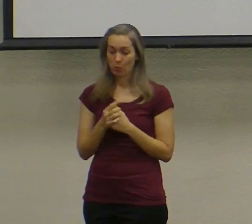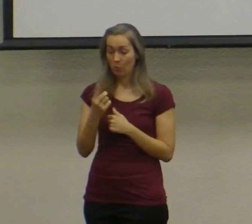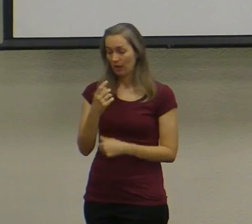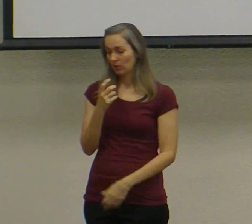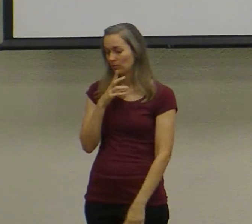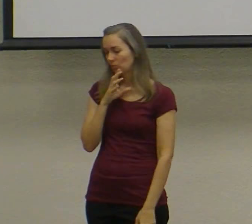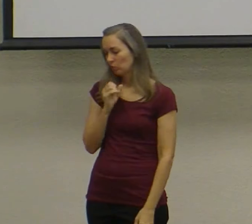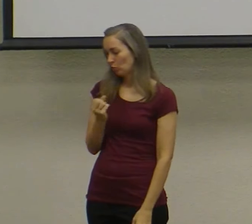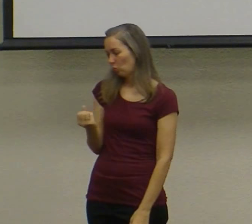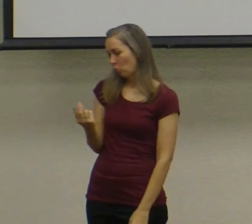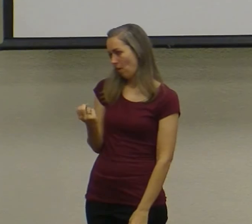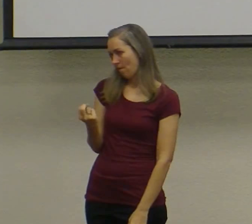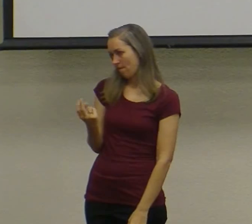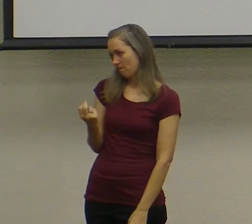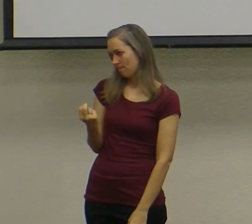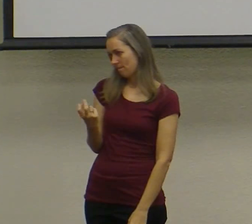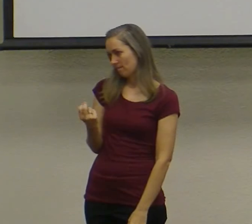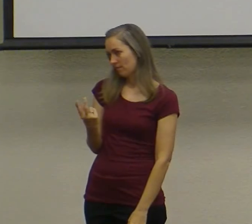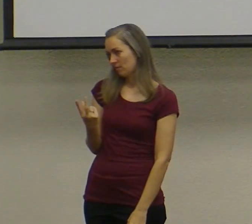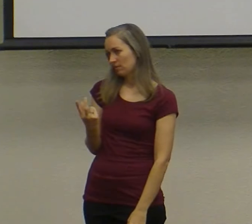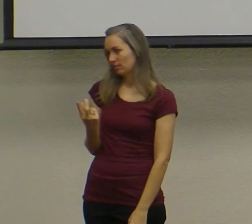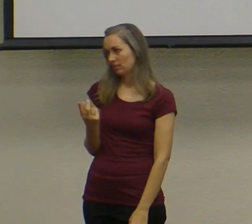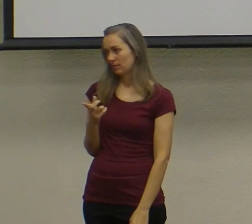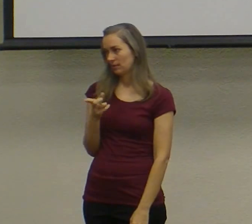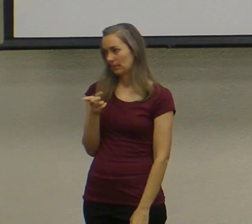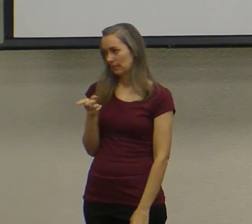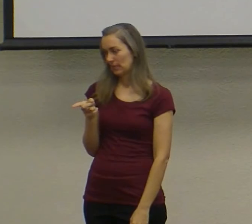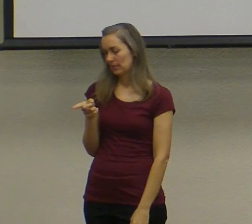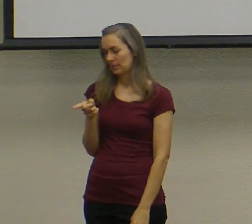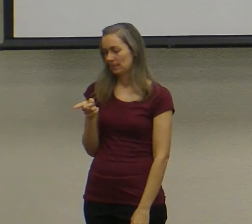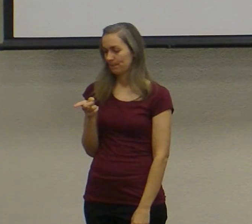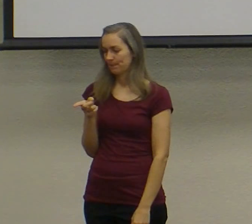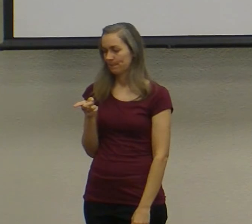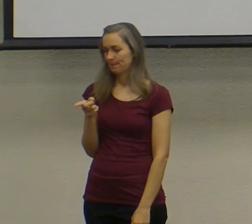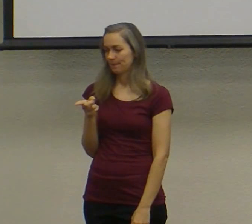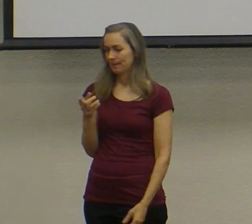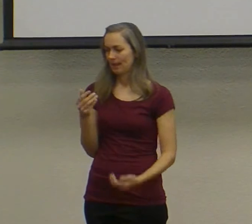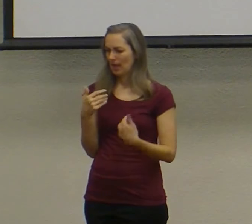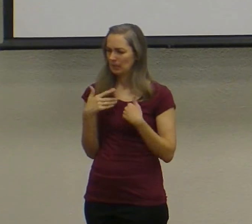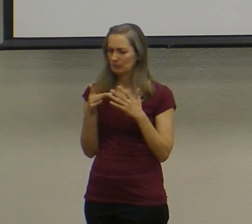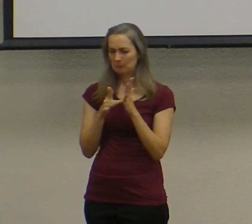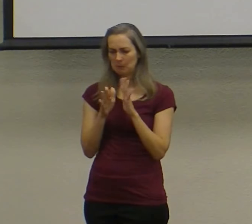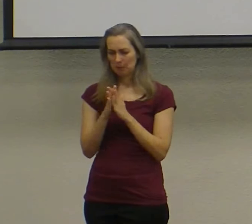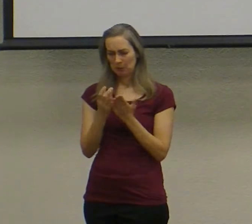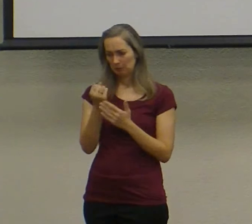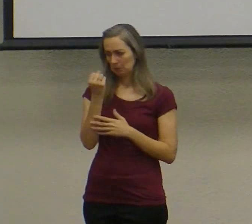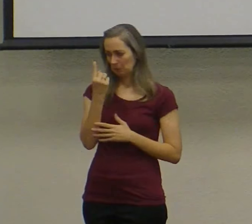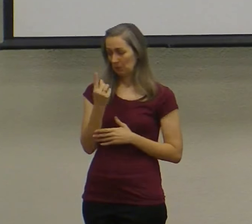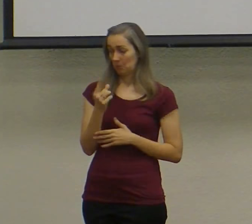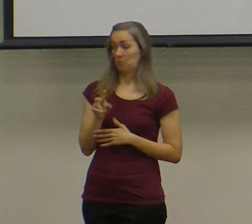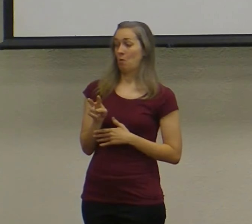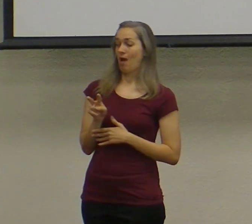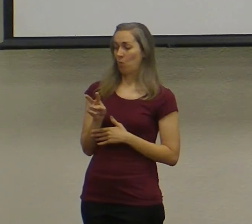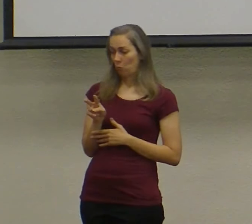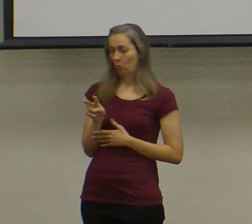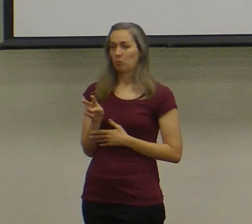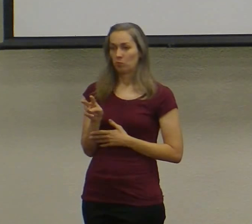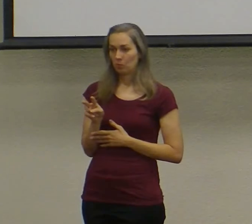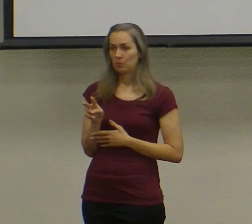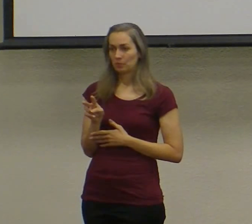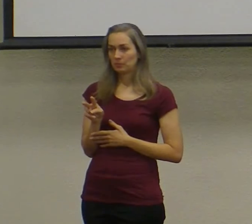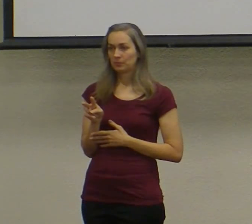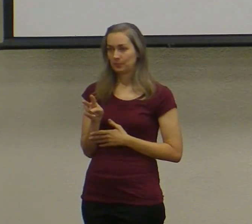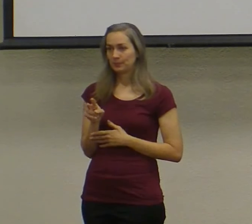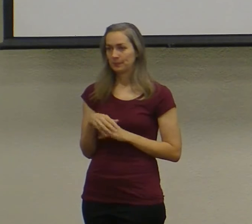old, and he has biblical understanding like no one I've ever met.